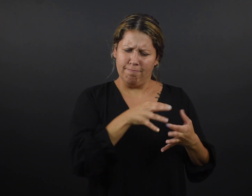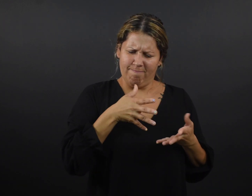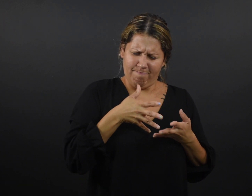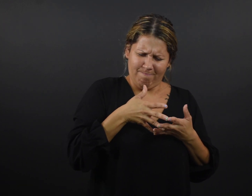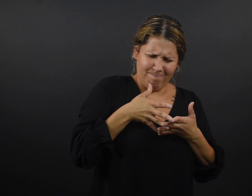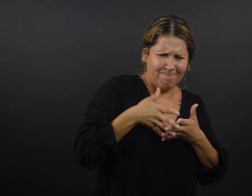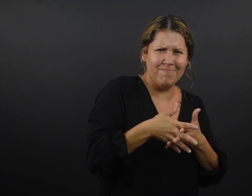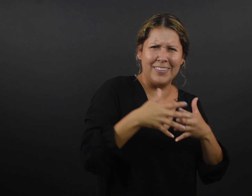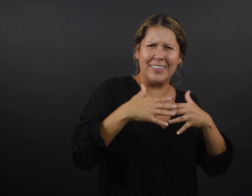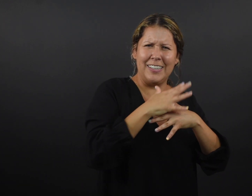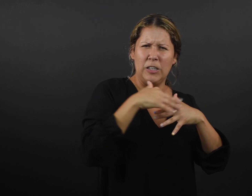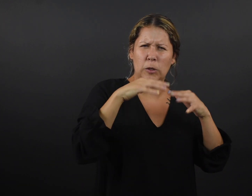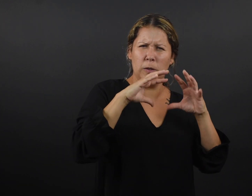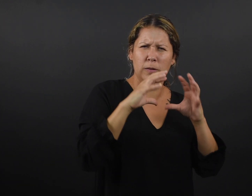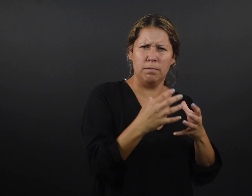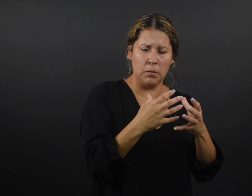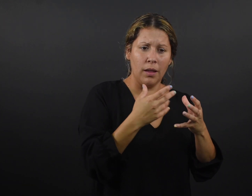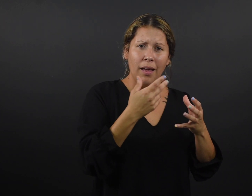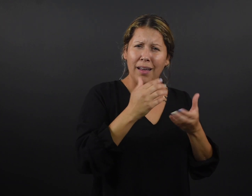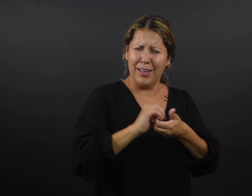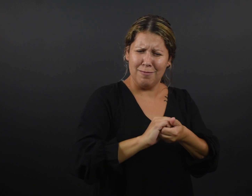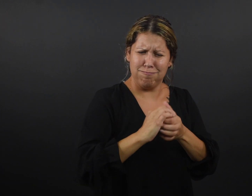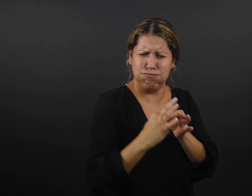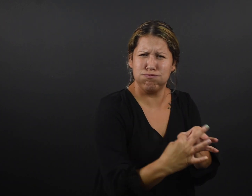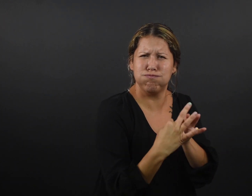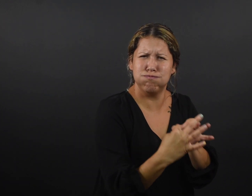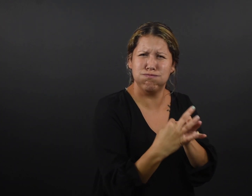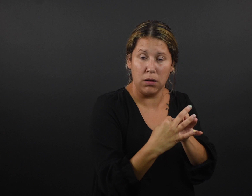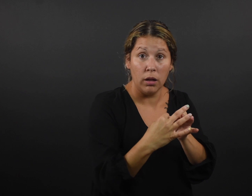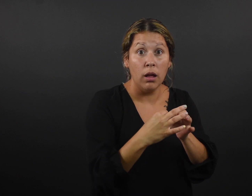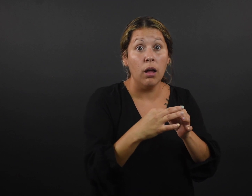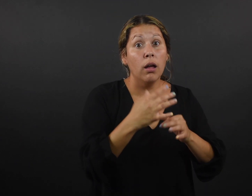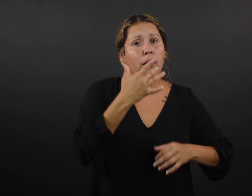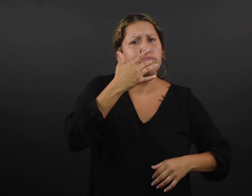MDH about the emerging needs of community members.